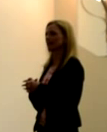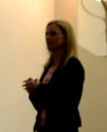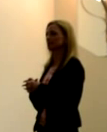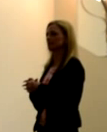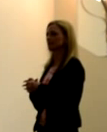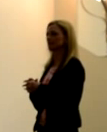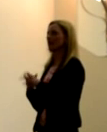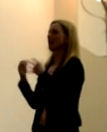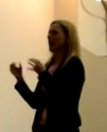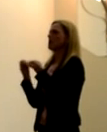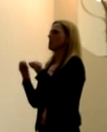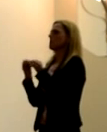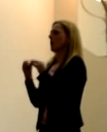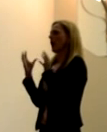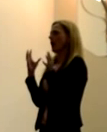place to be.